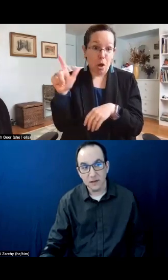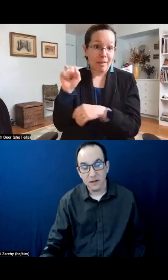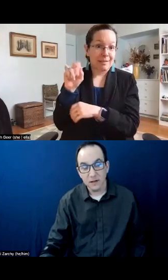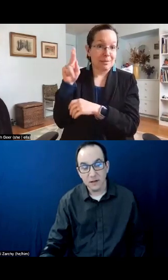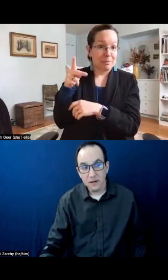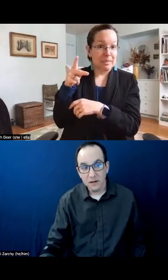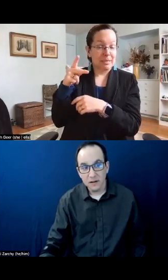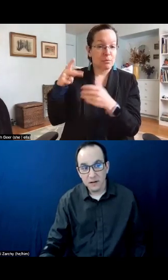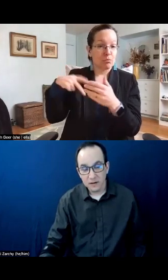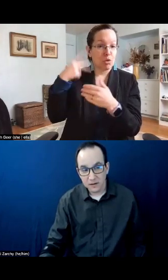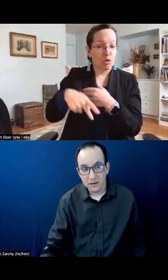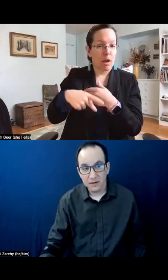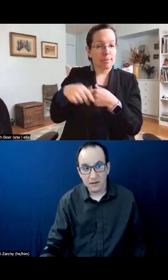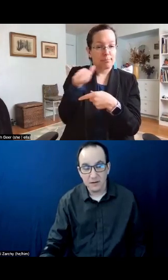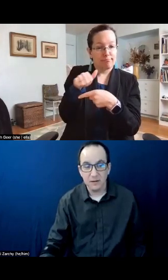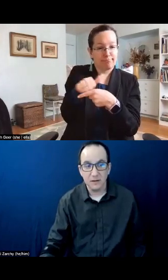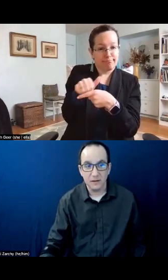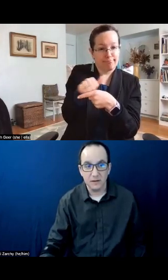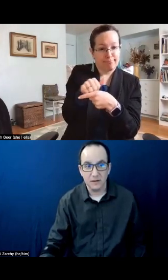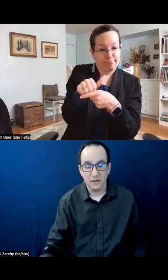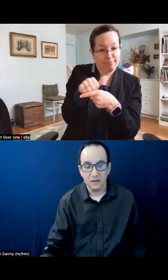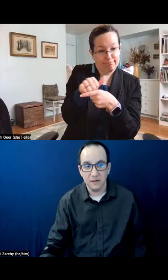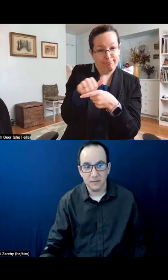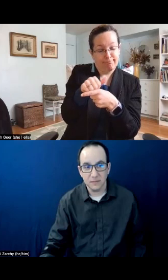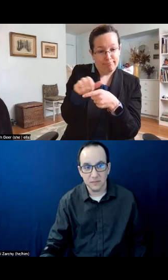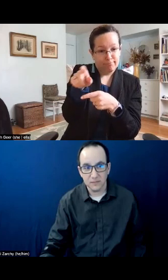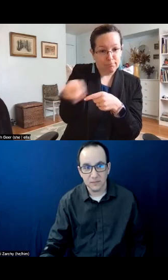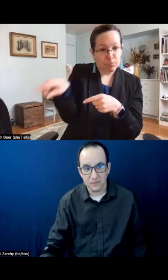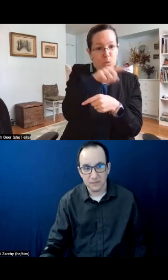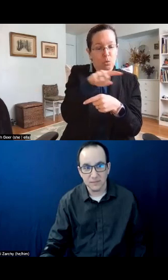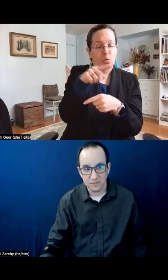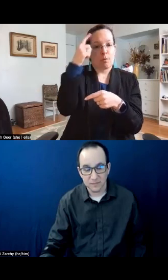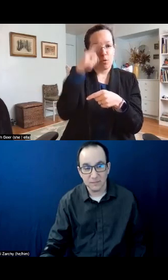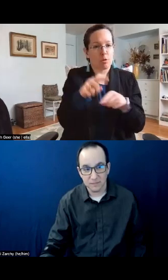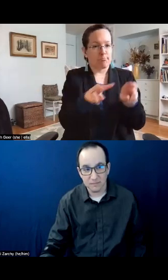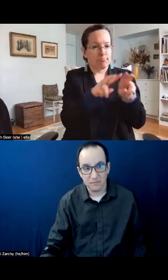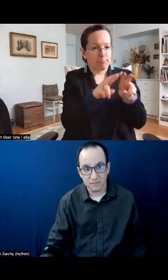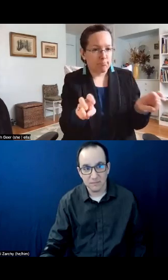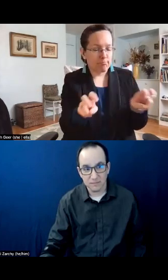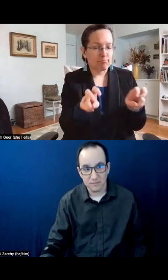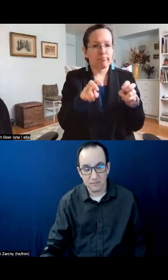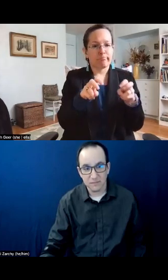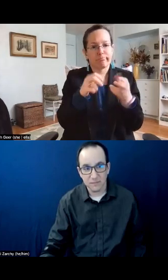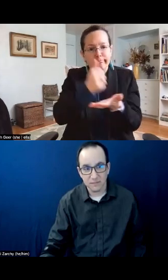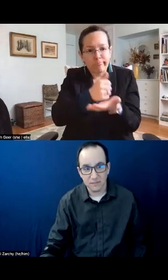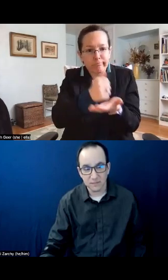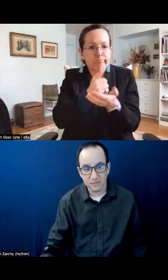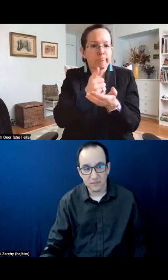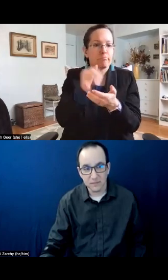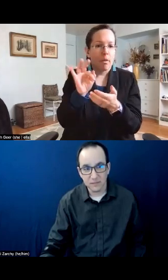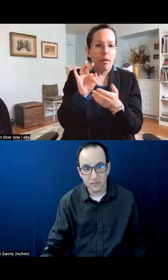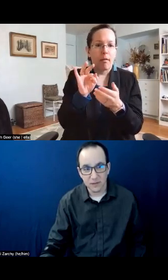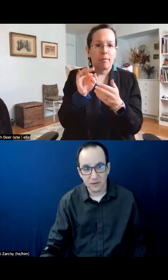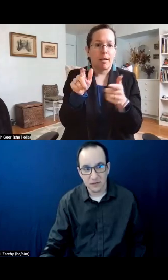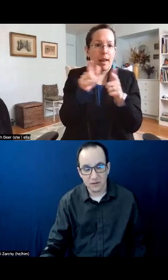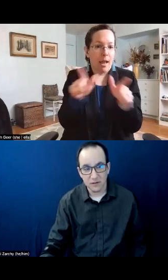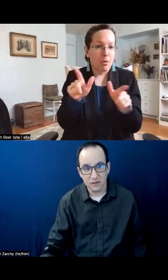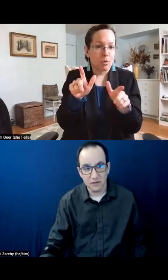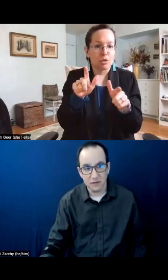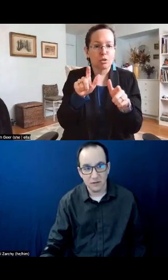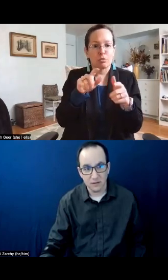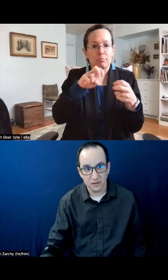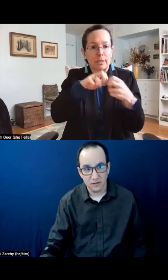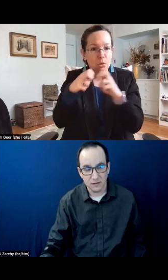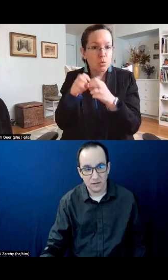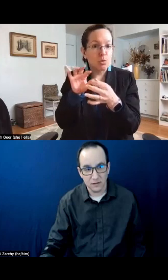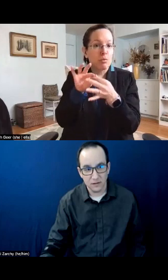this topic is that most, if not all, SLP programs in their training prepare you to